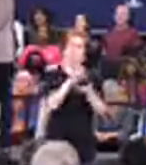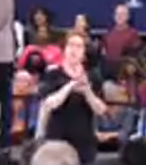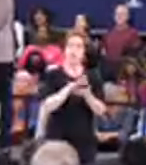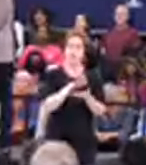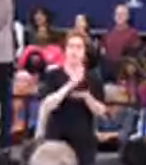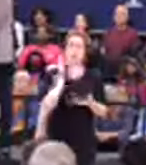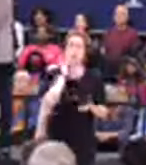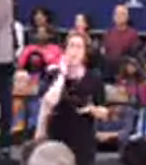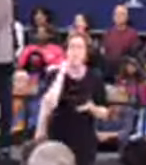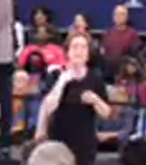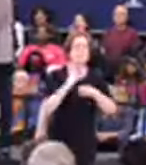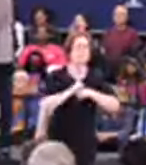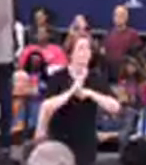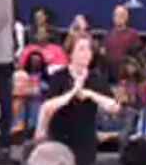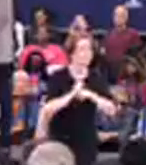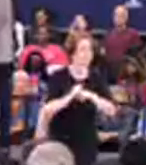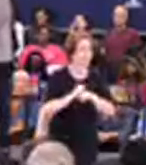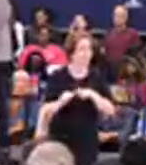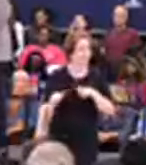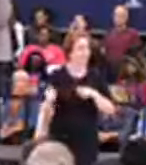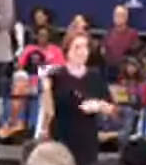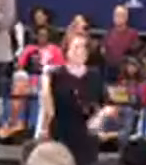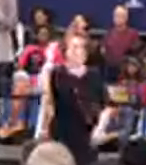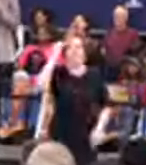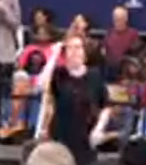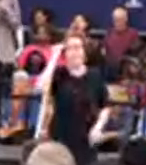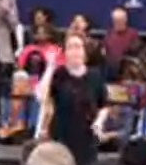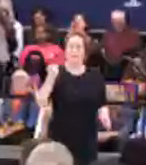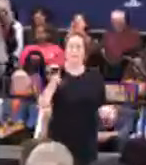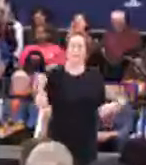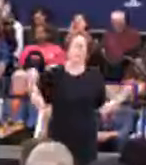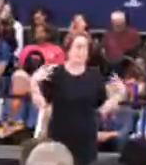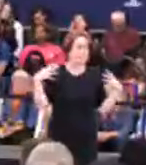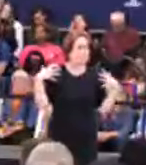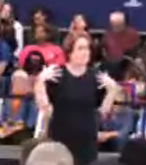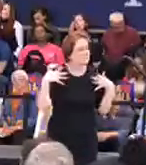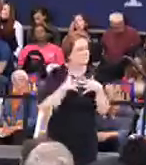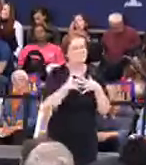to have a drill, knowing it is terrifying them,